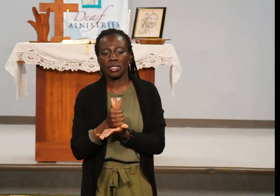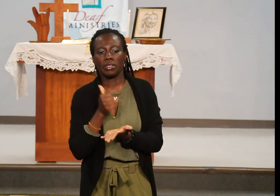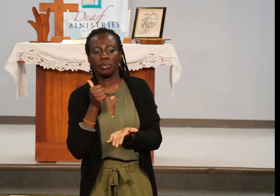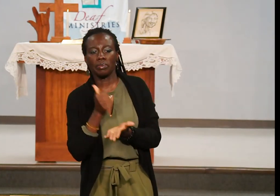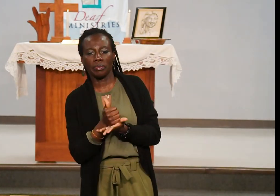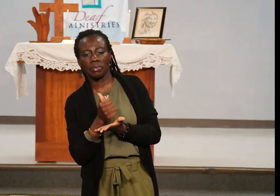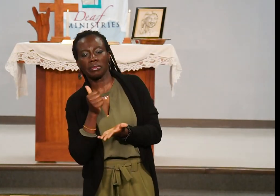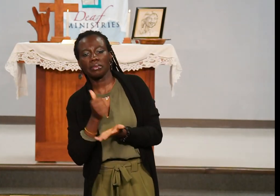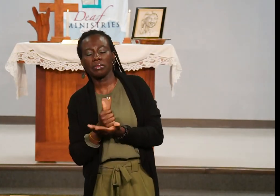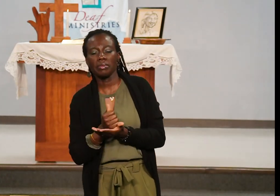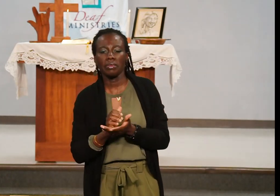Amen.